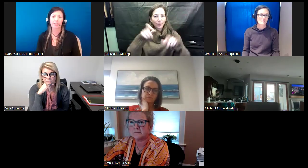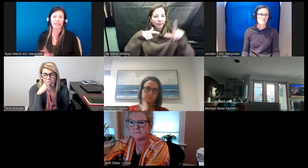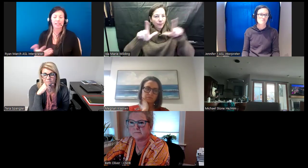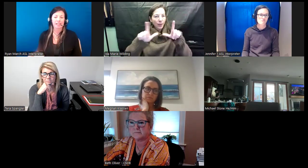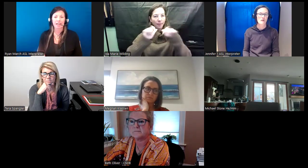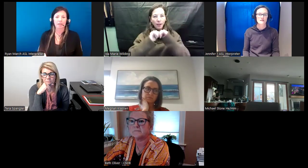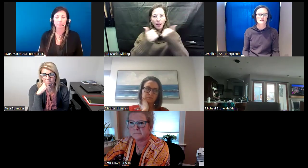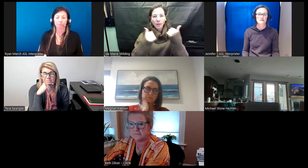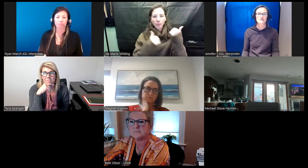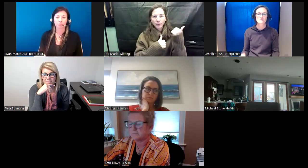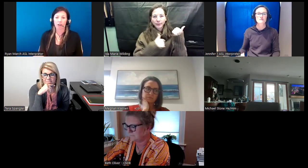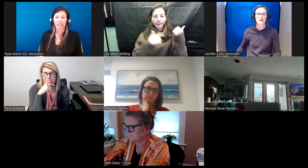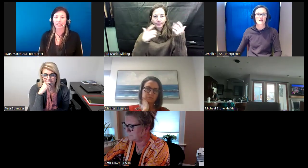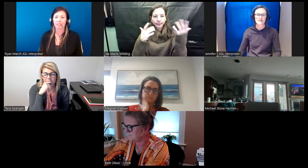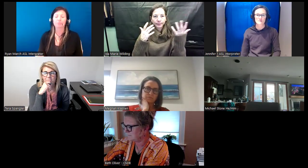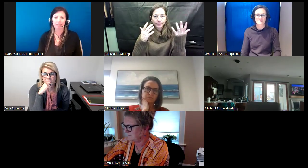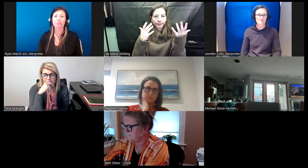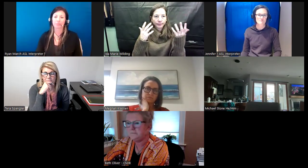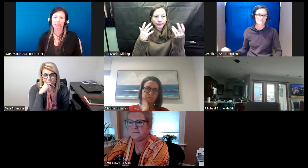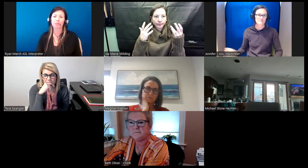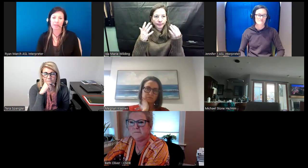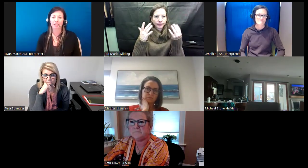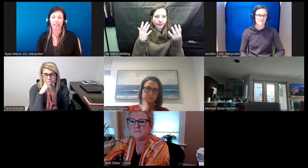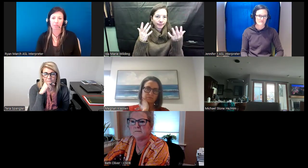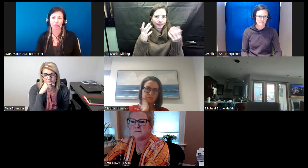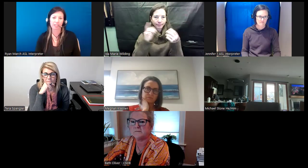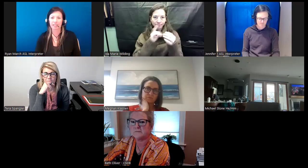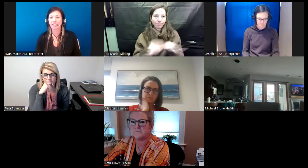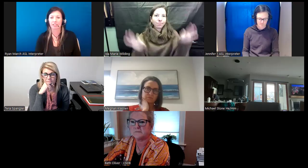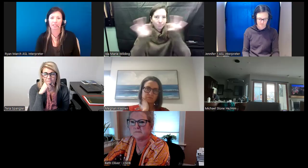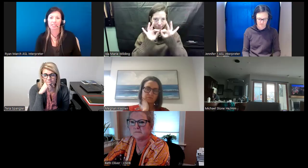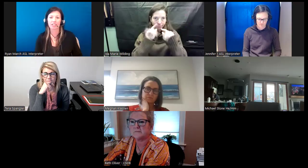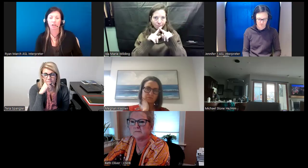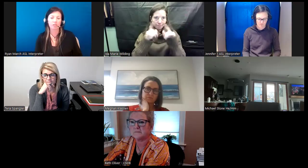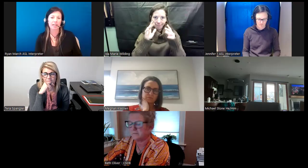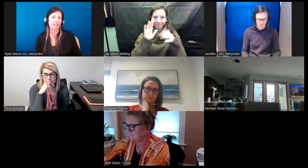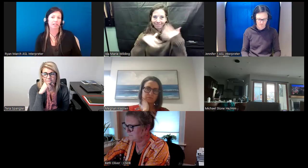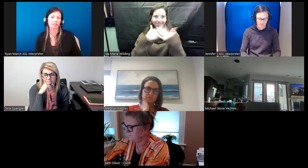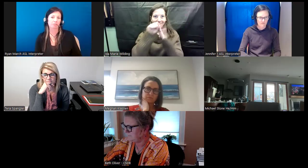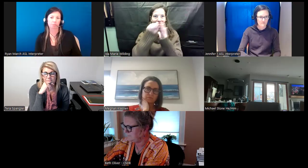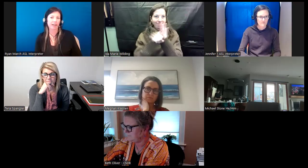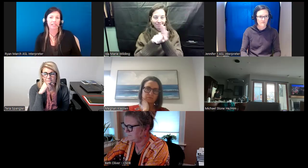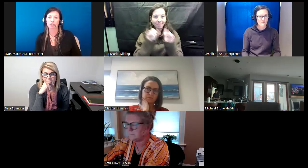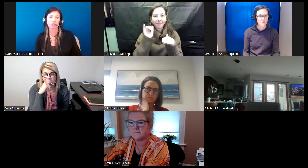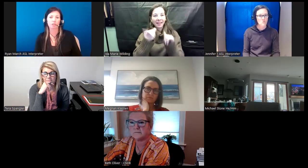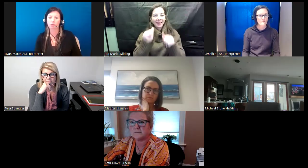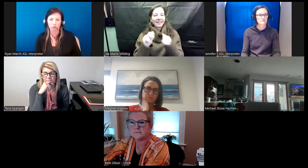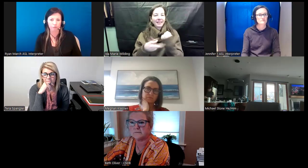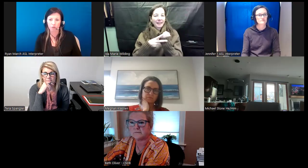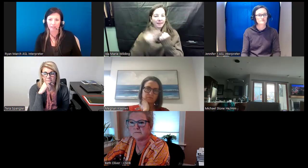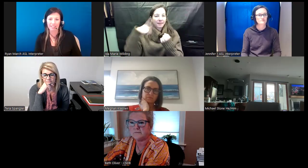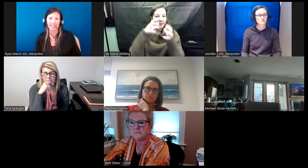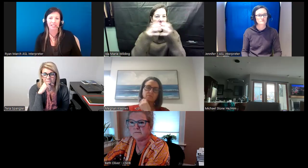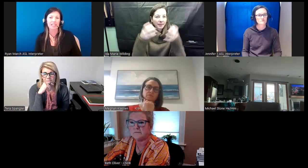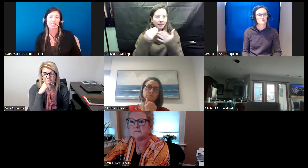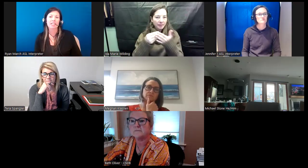experts are here. Yep. Subject matter experts. They're here, and they're providing a critical role for